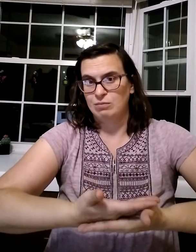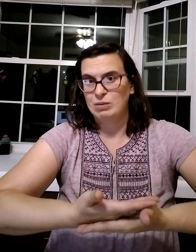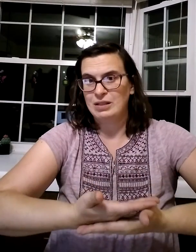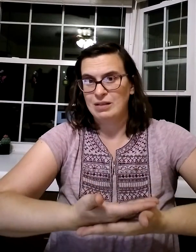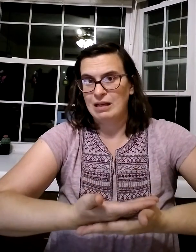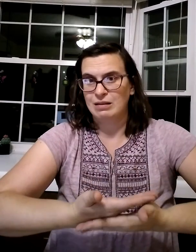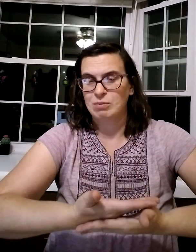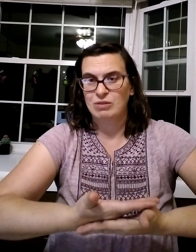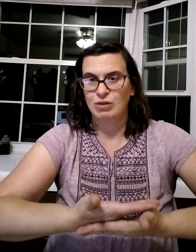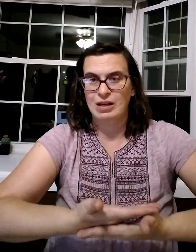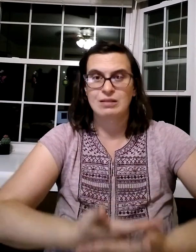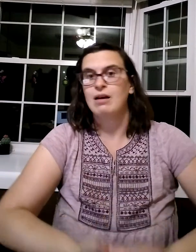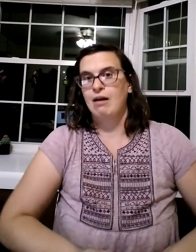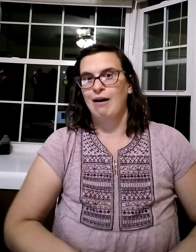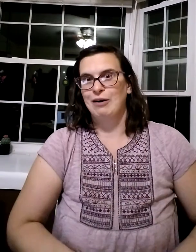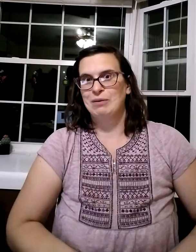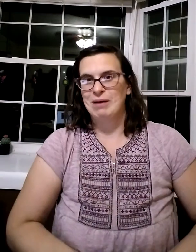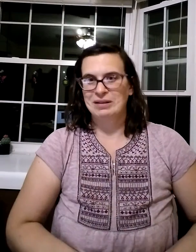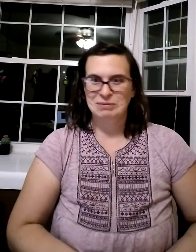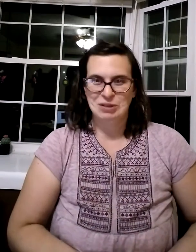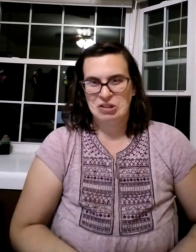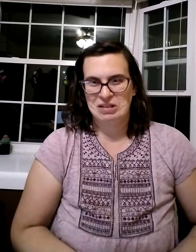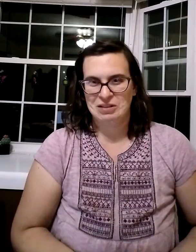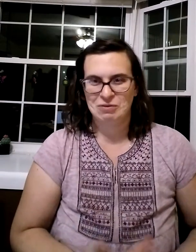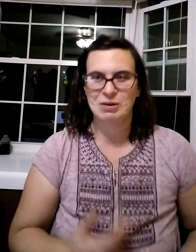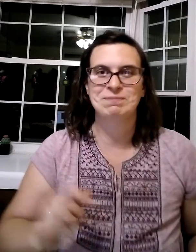peace hand, peaceful hand, under the belly, which you can see from here.